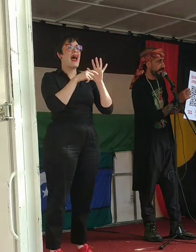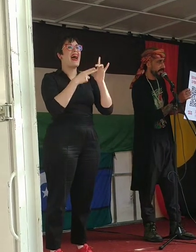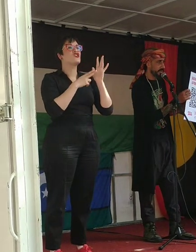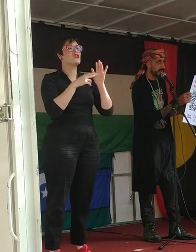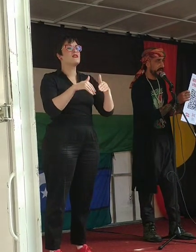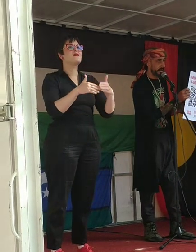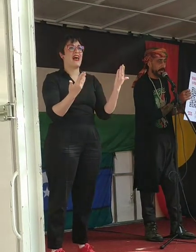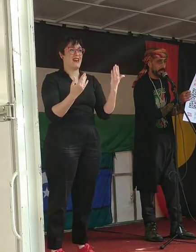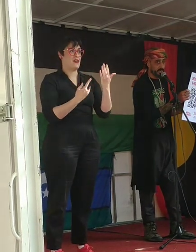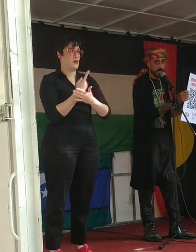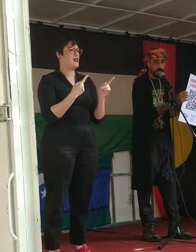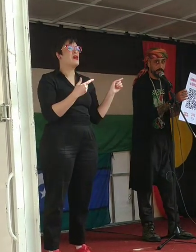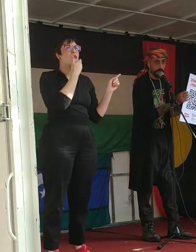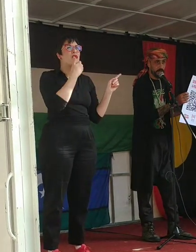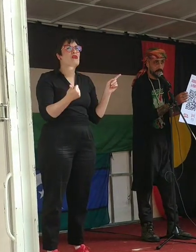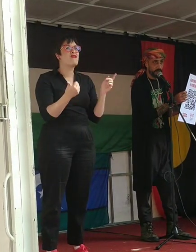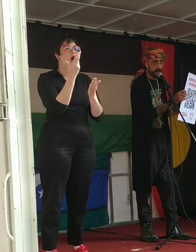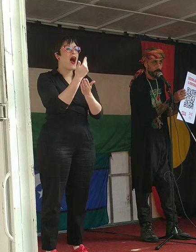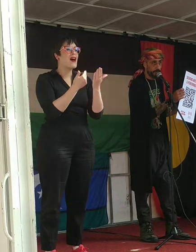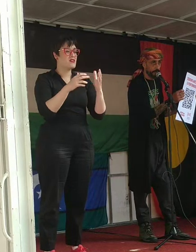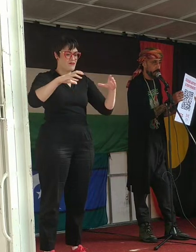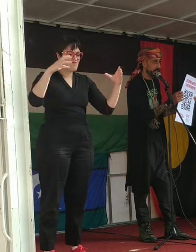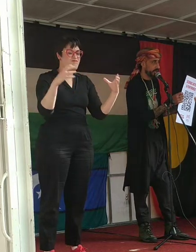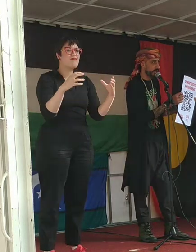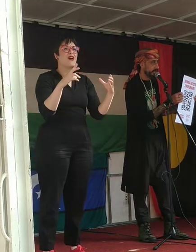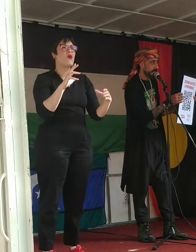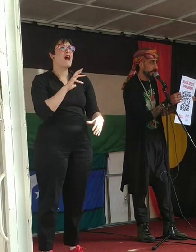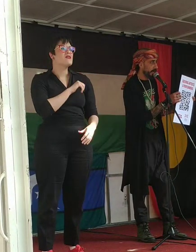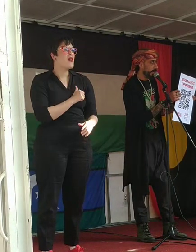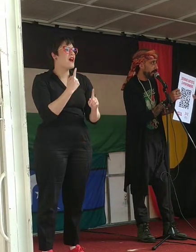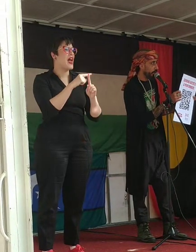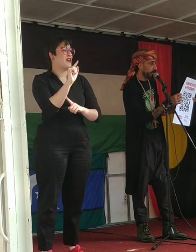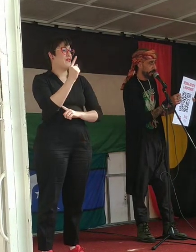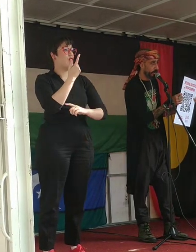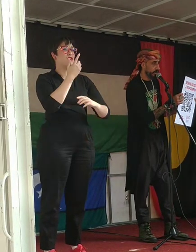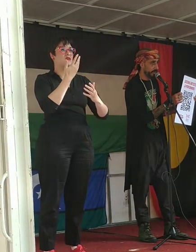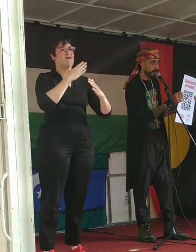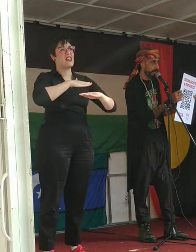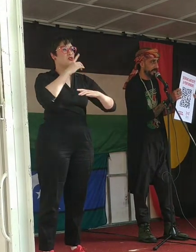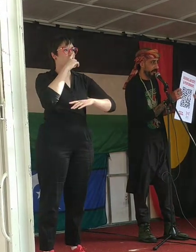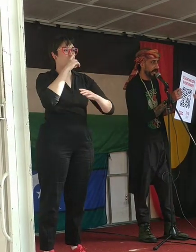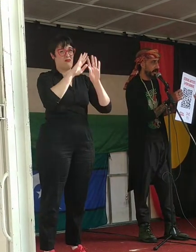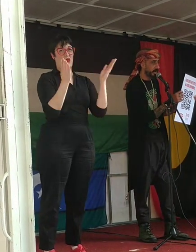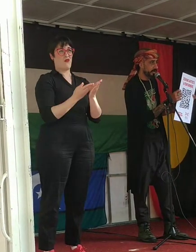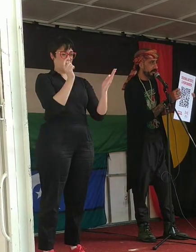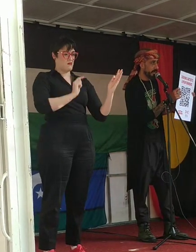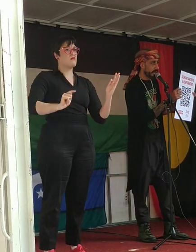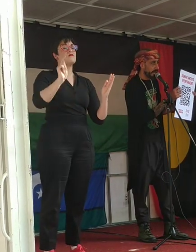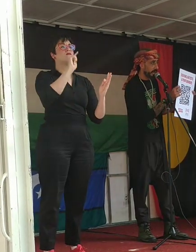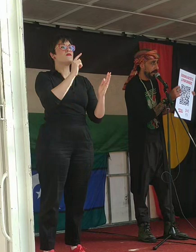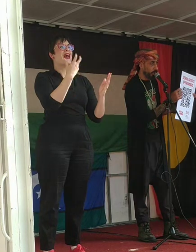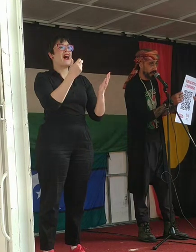of beautiful artists coming in together for Palestine and for First Nations all over the world. It's going to be an